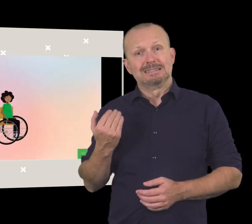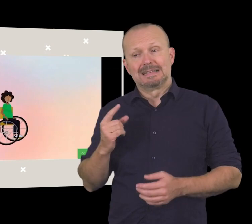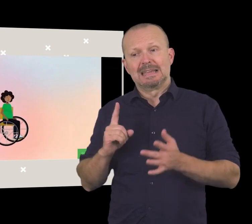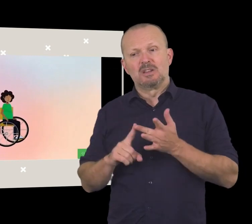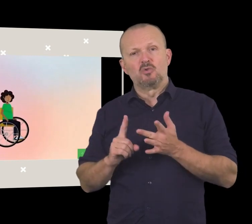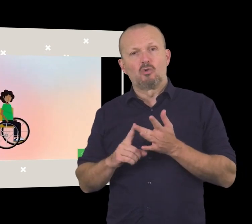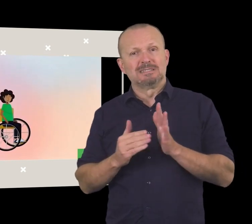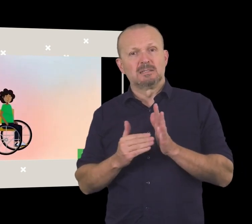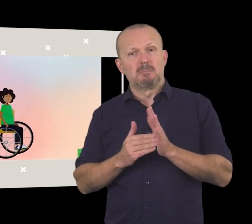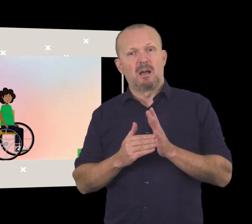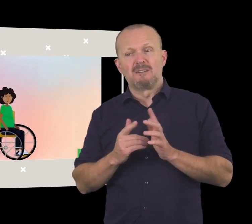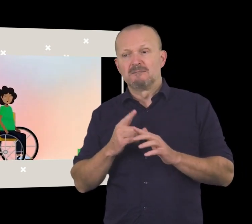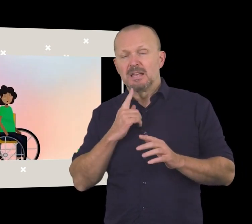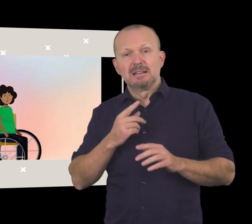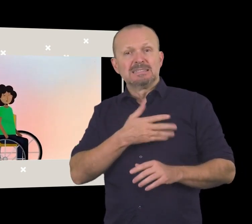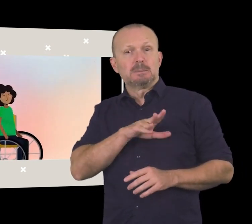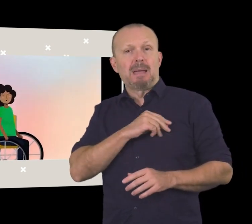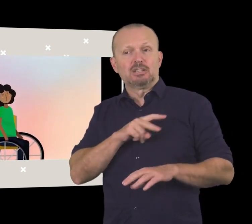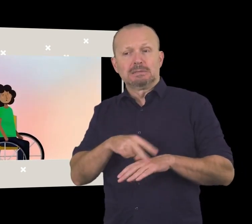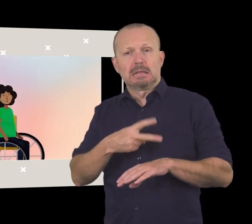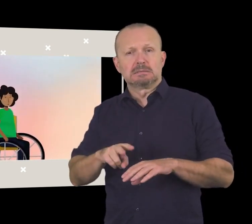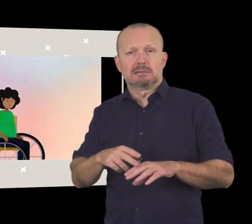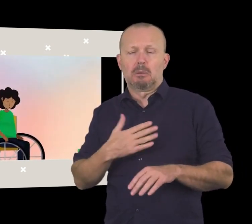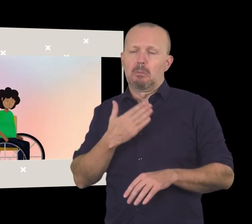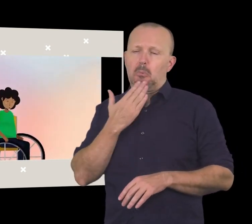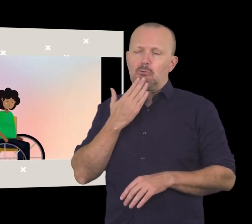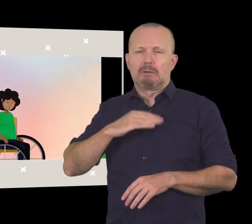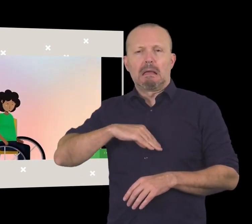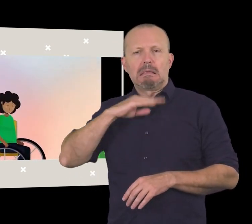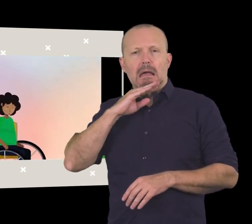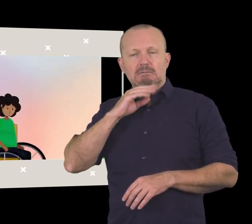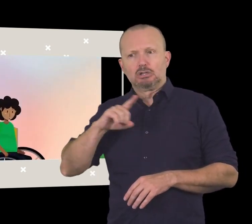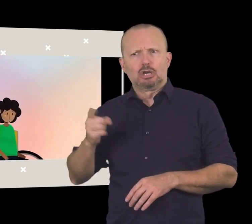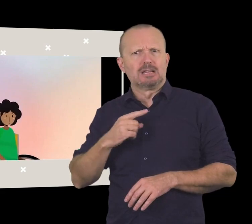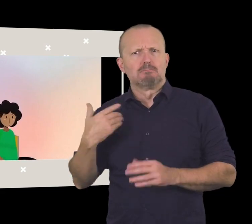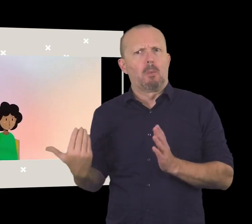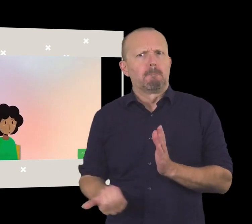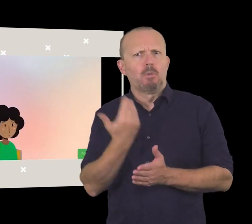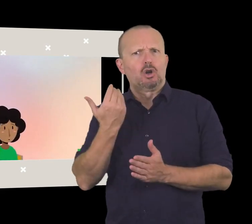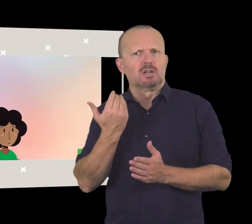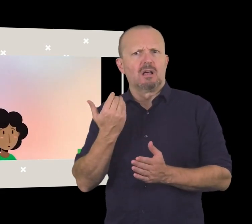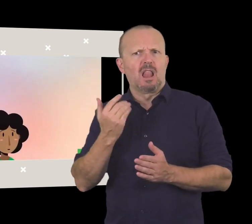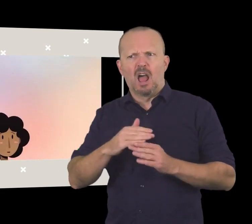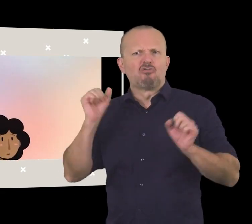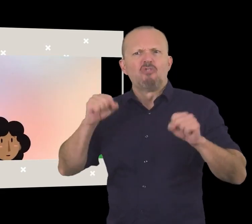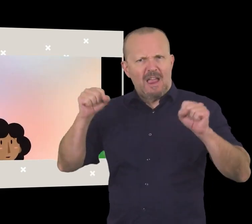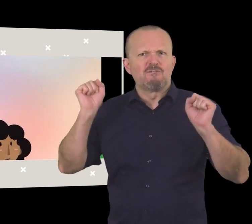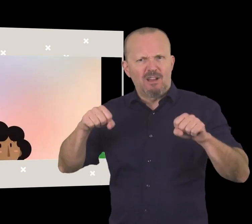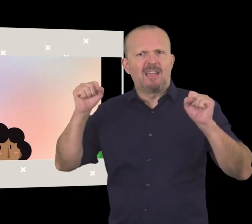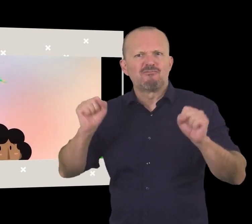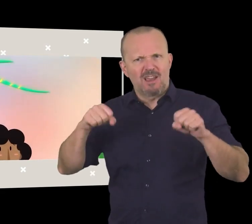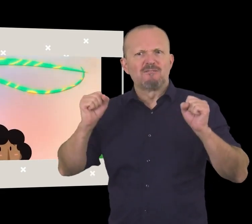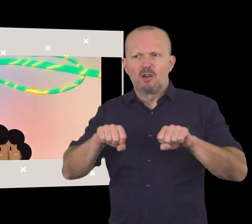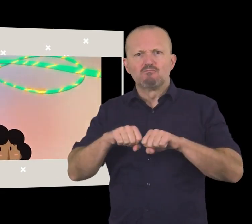But recently, Eleonora had grown tired of tango and gotten into breakbeat. She wanted to go